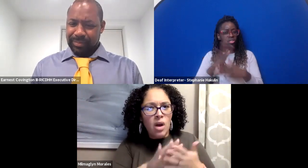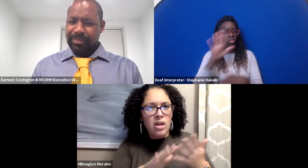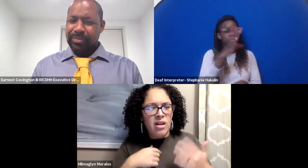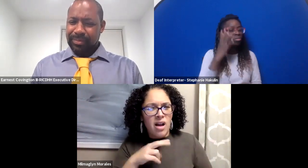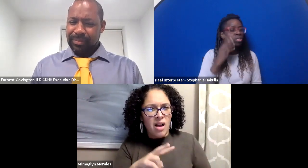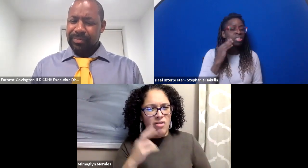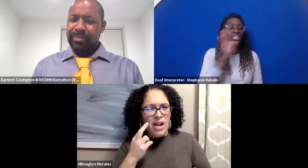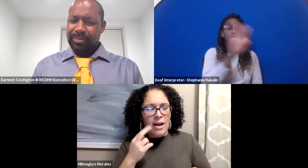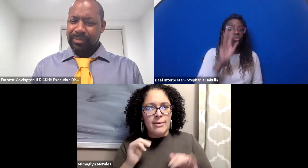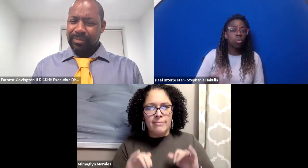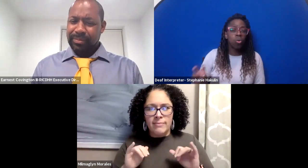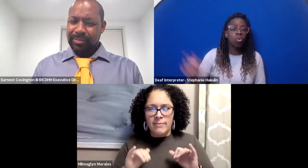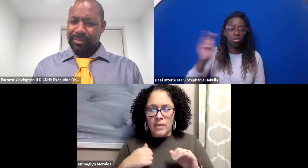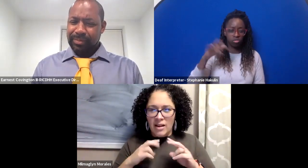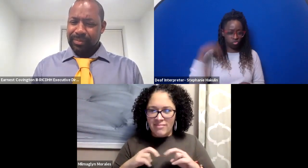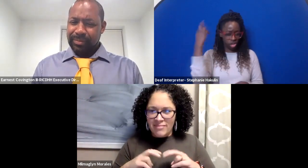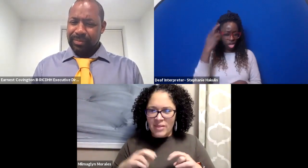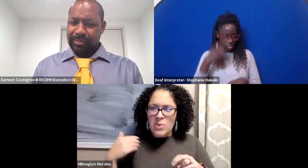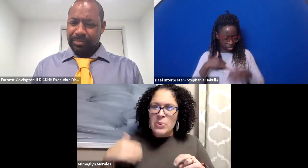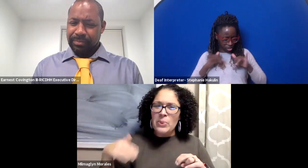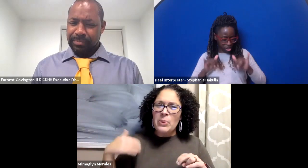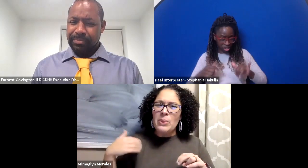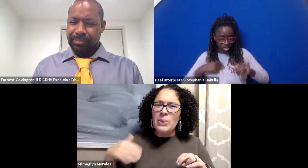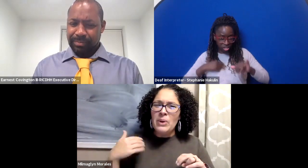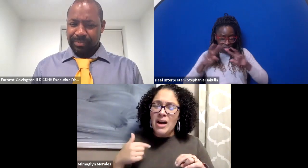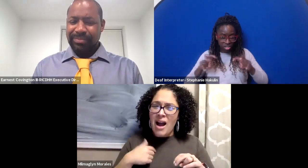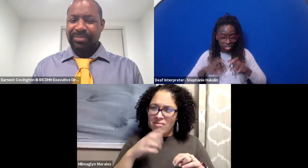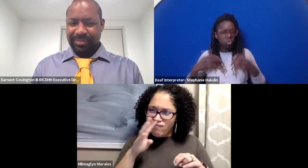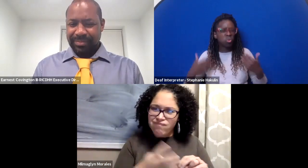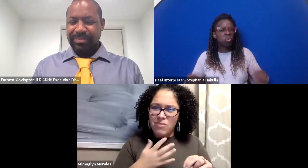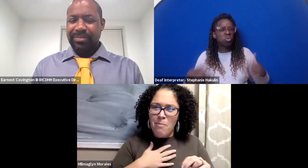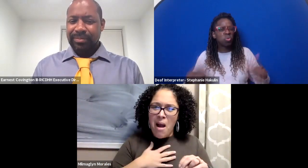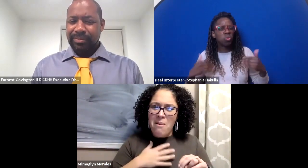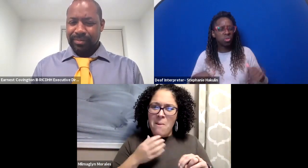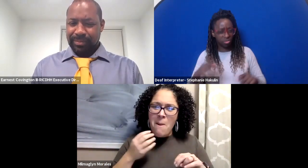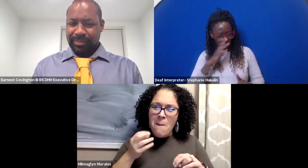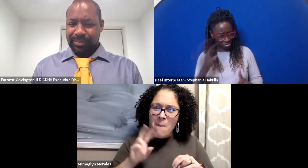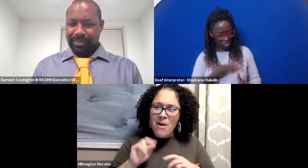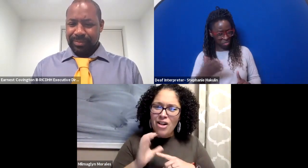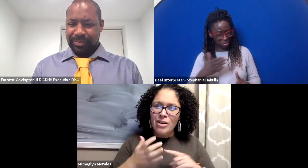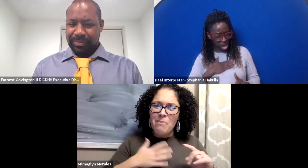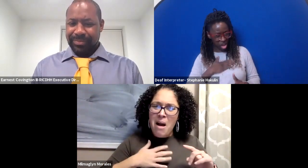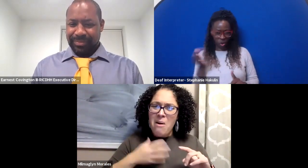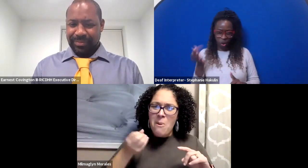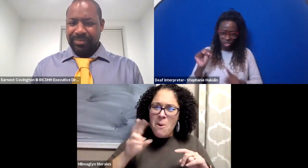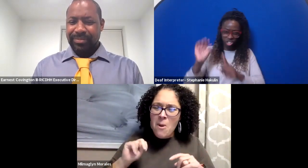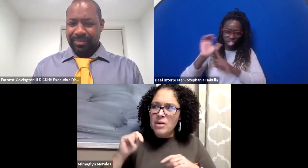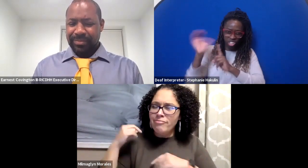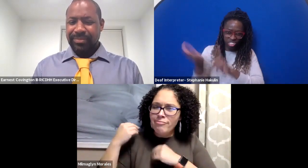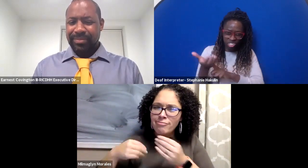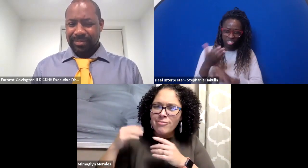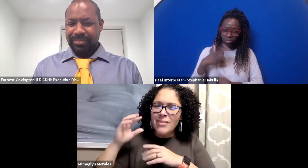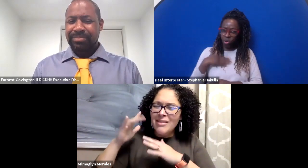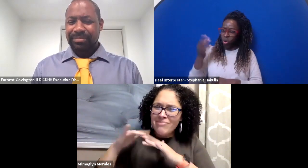board had experiences similar to mine. And as I started to look inside myself, I realized that I was